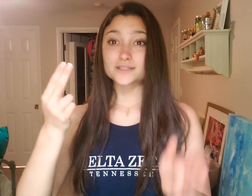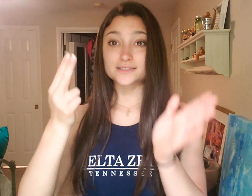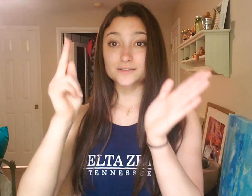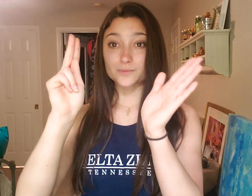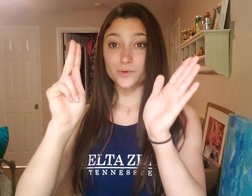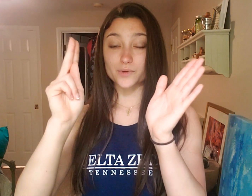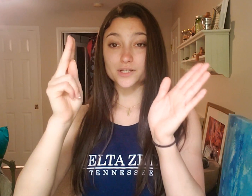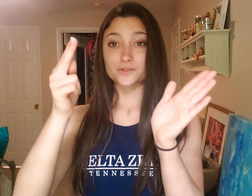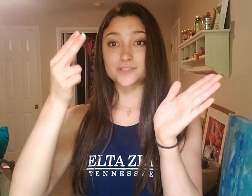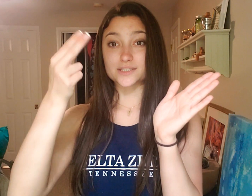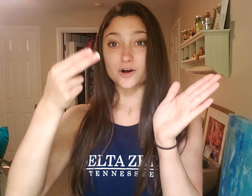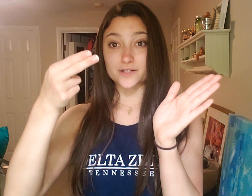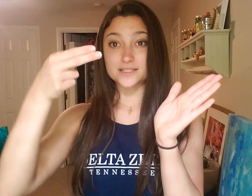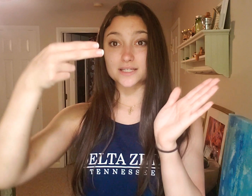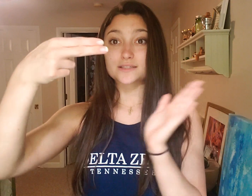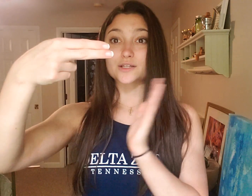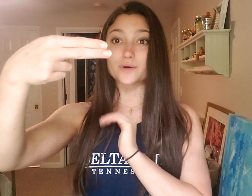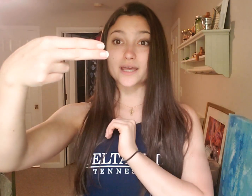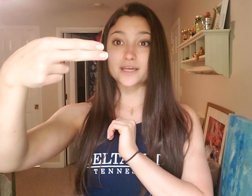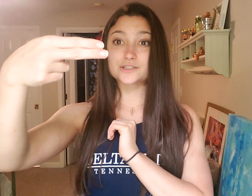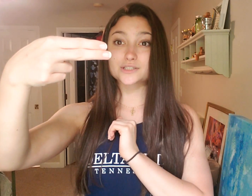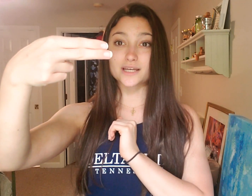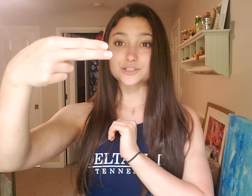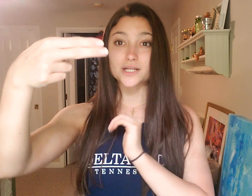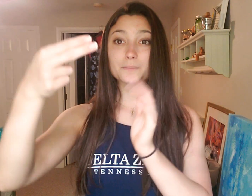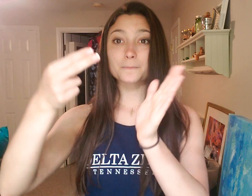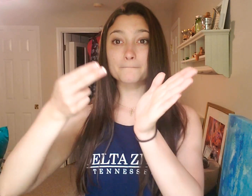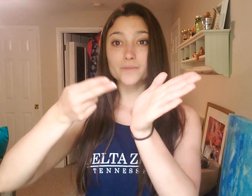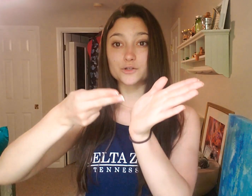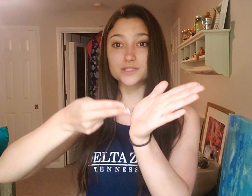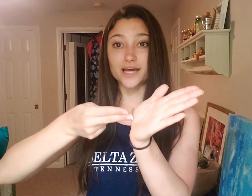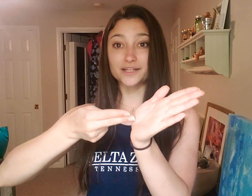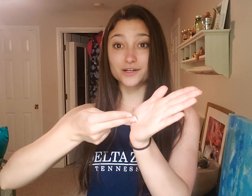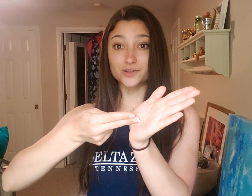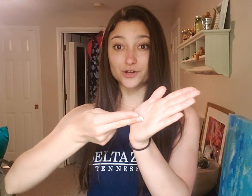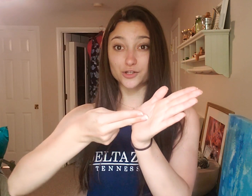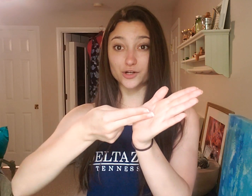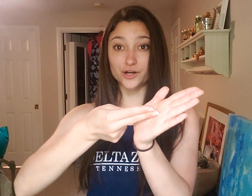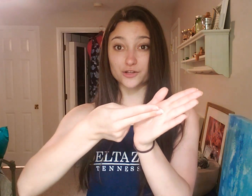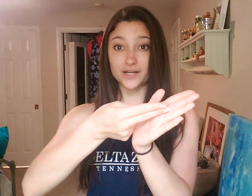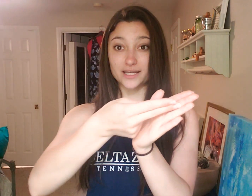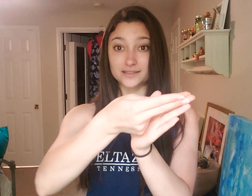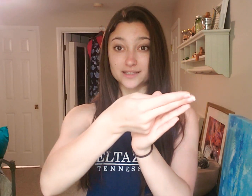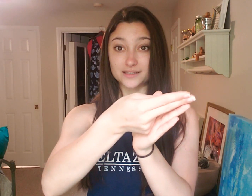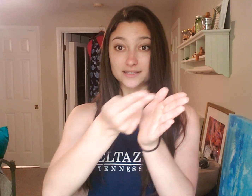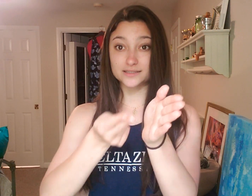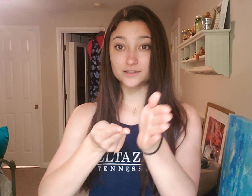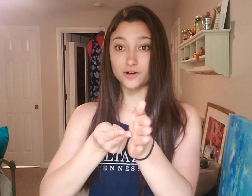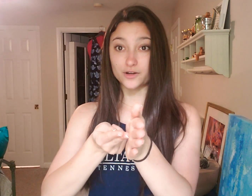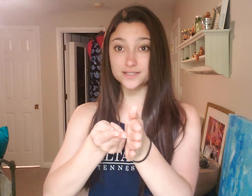is, what we're going to use is honesty. So H hand shape, and you slide it along your other hand like this,